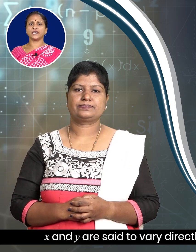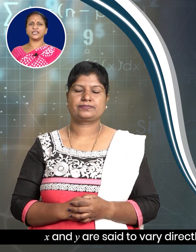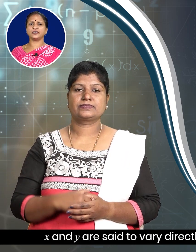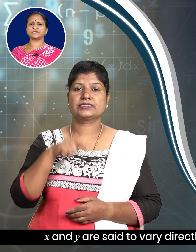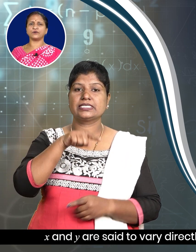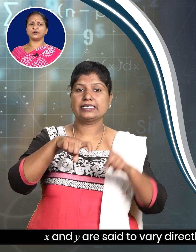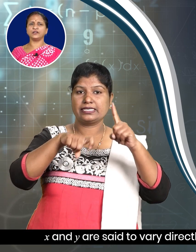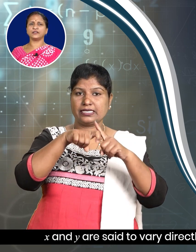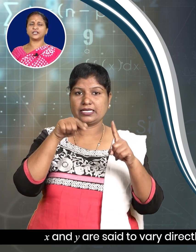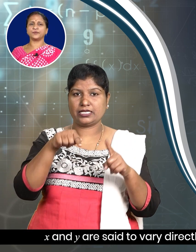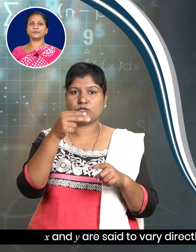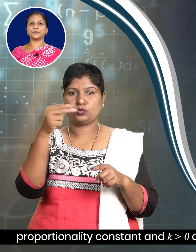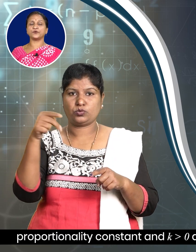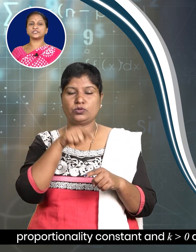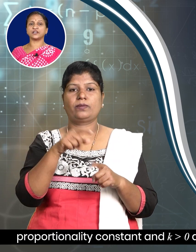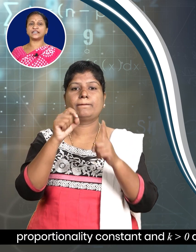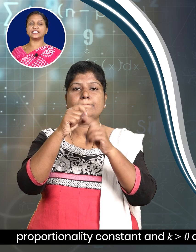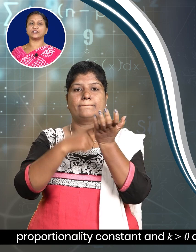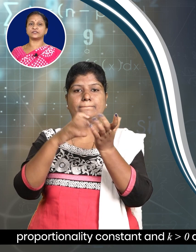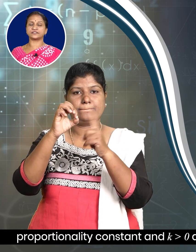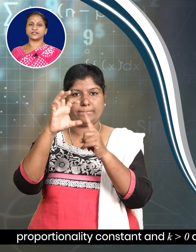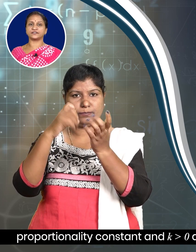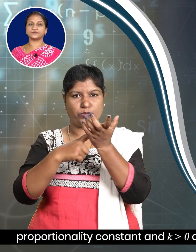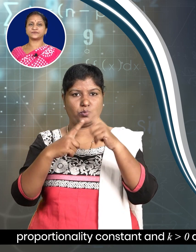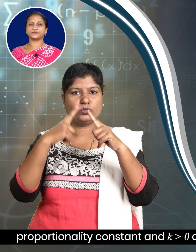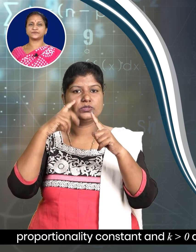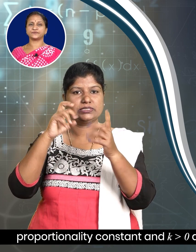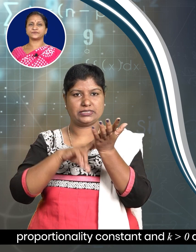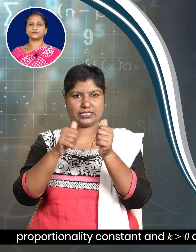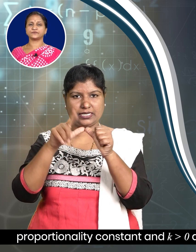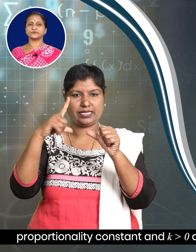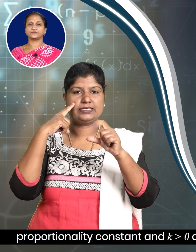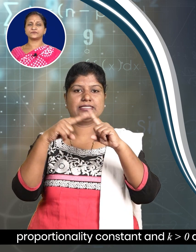where k is called the proportionality constant